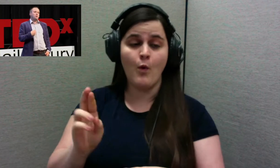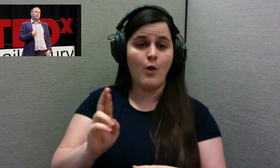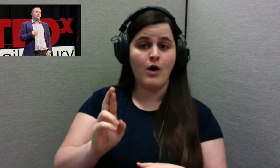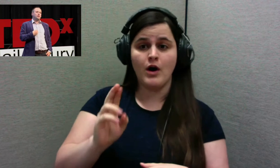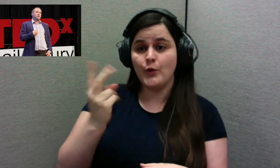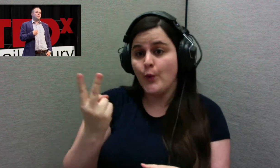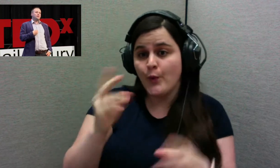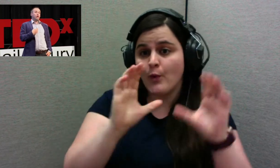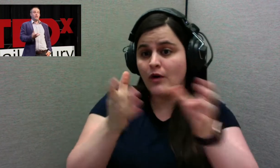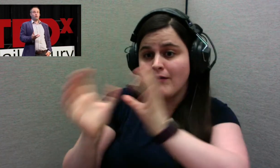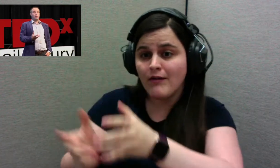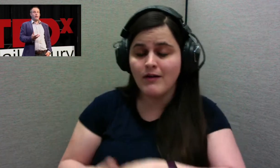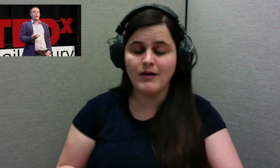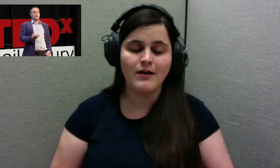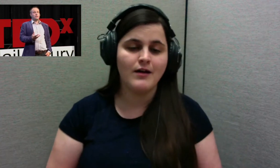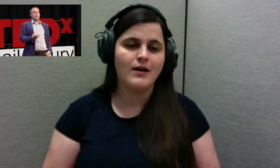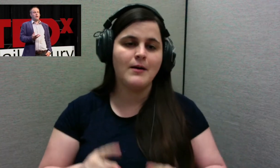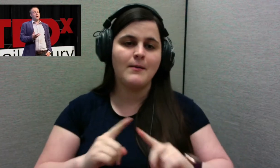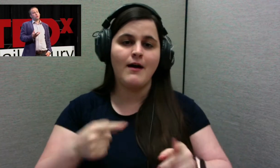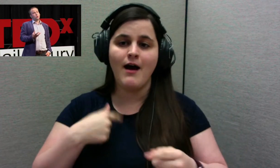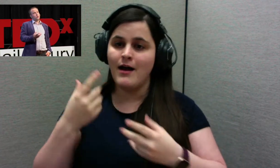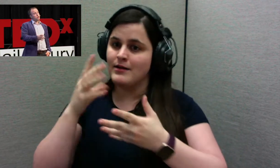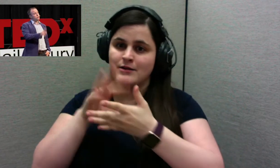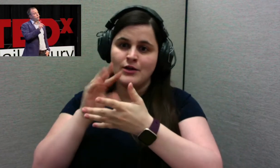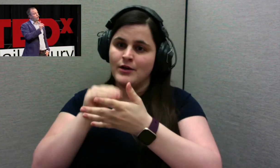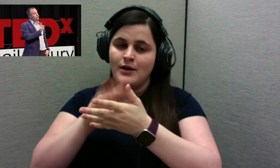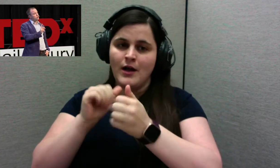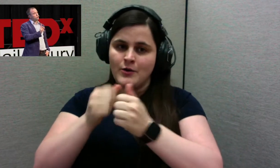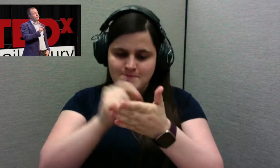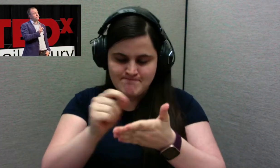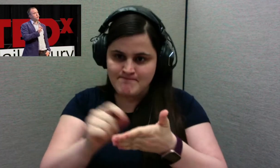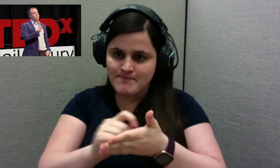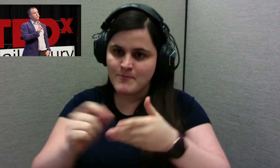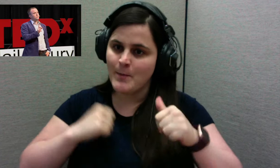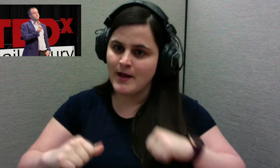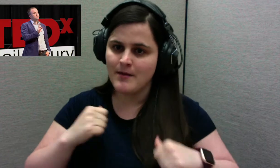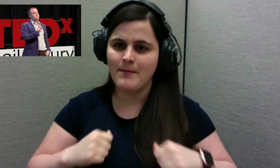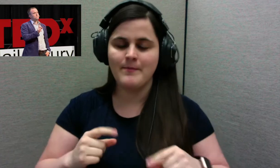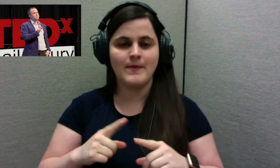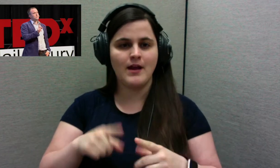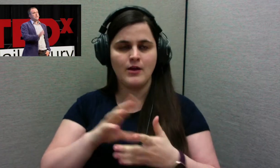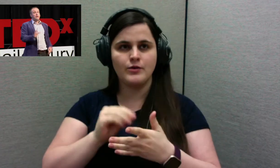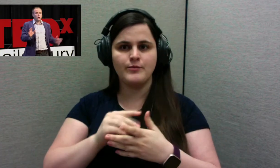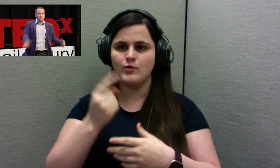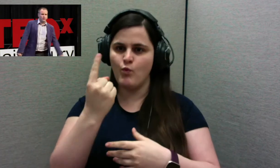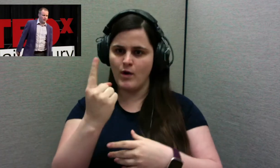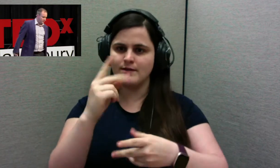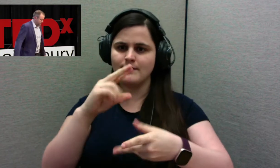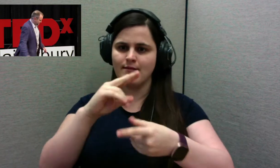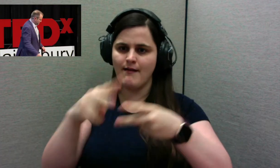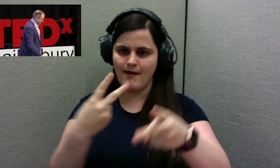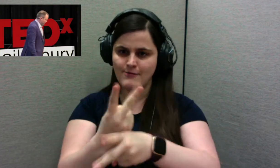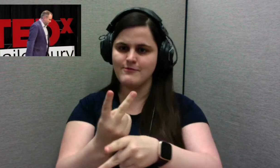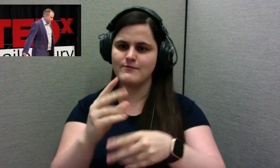when I was learning to write plays, I was taught there's only one story ever told. And it goes something like